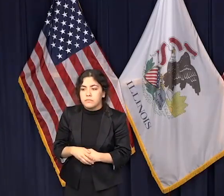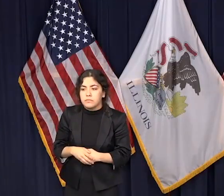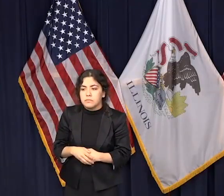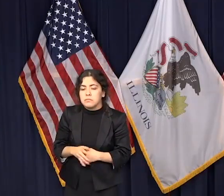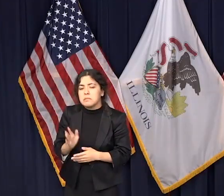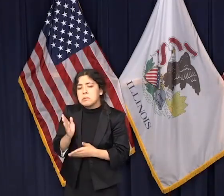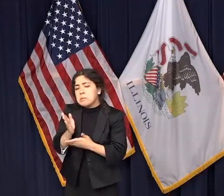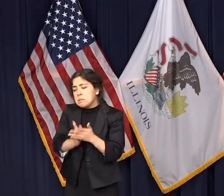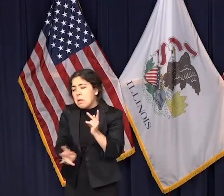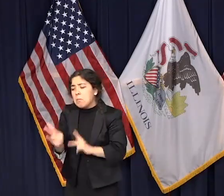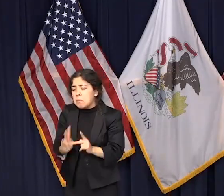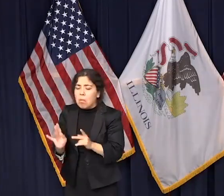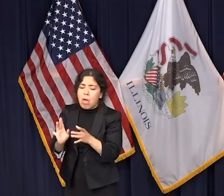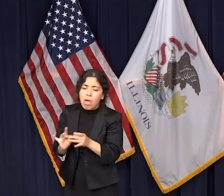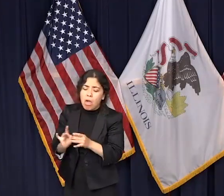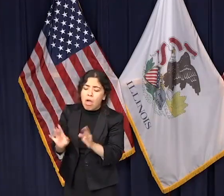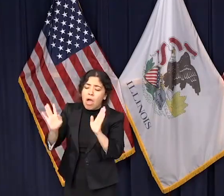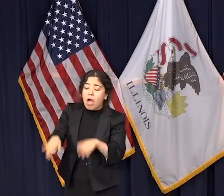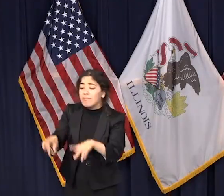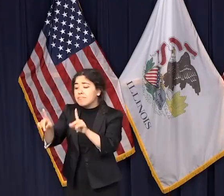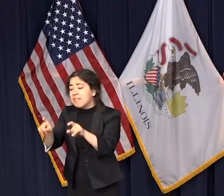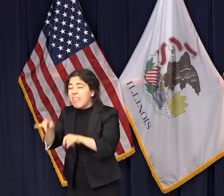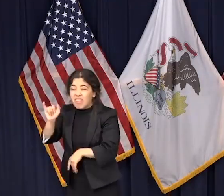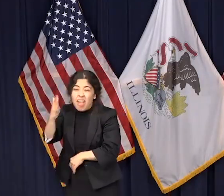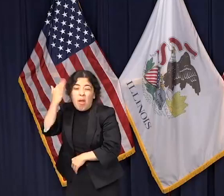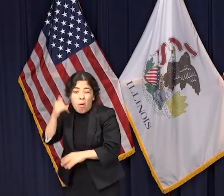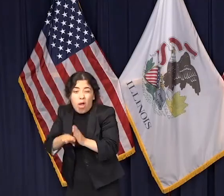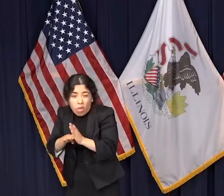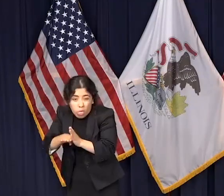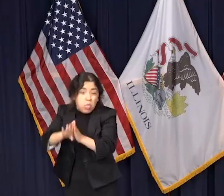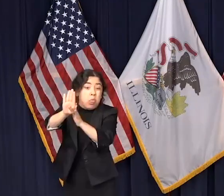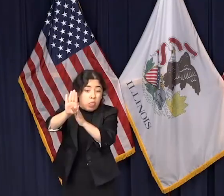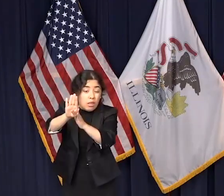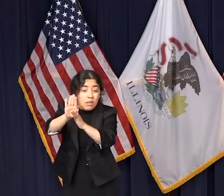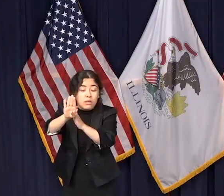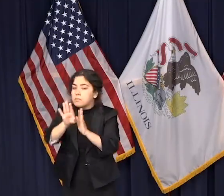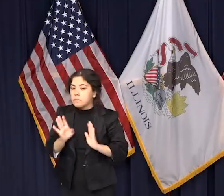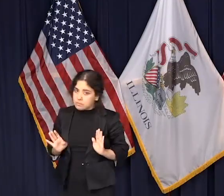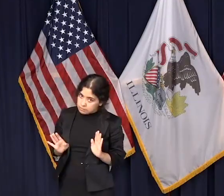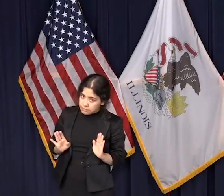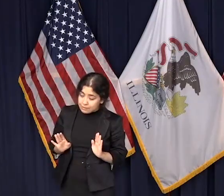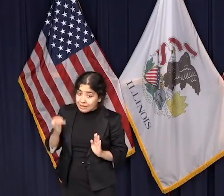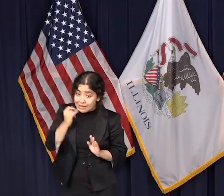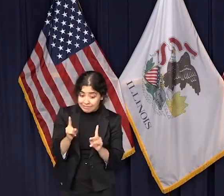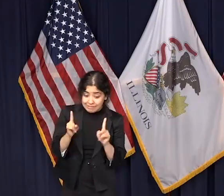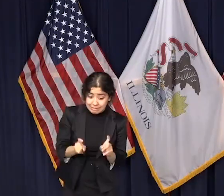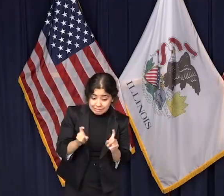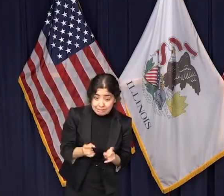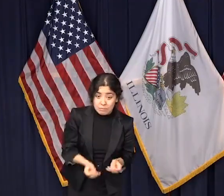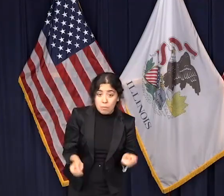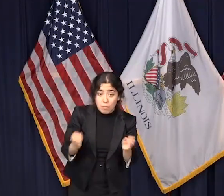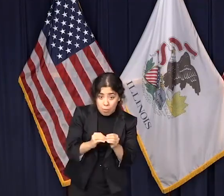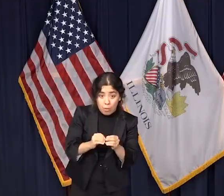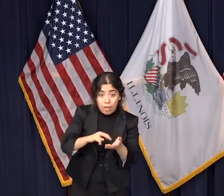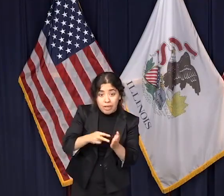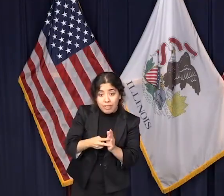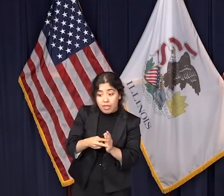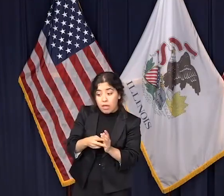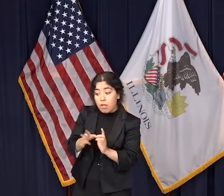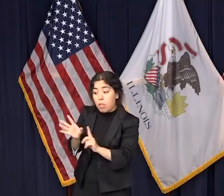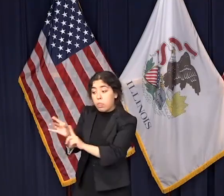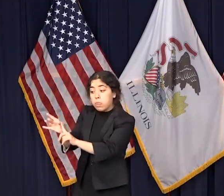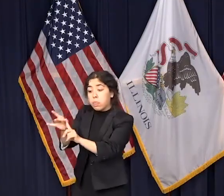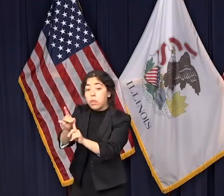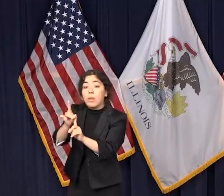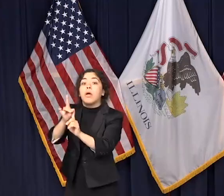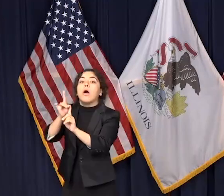say, oh, it's just because there's more testing. There's a way to look at that. Actually, if you do more testing, your positivity should actually go down the more